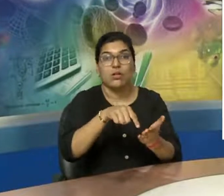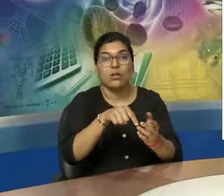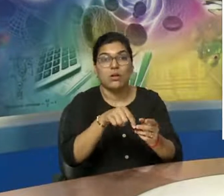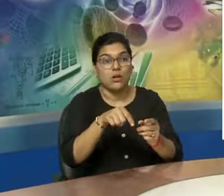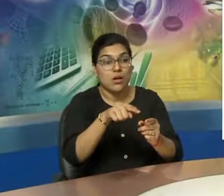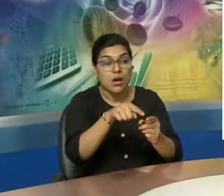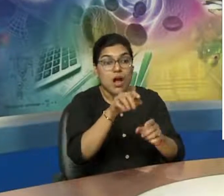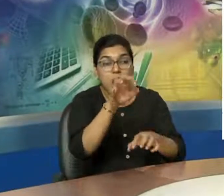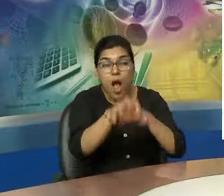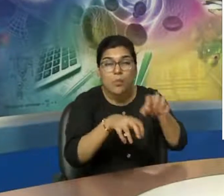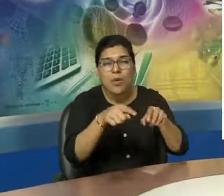in defined area